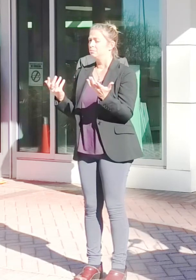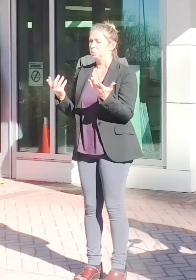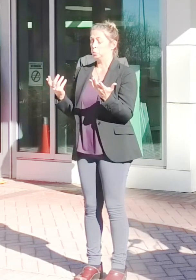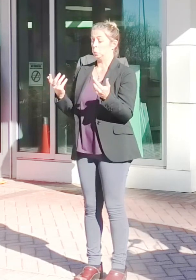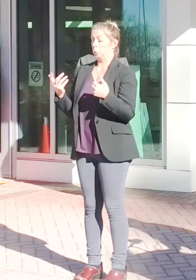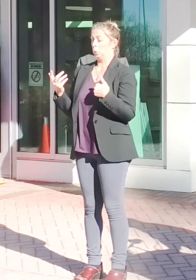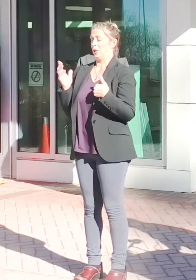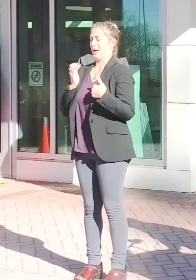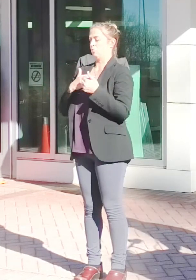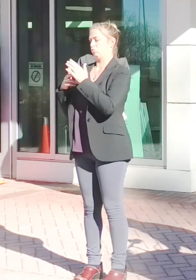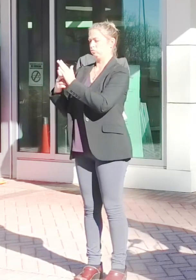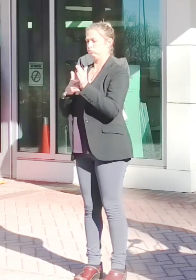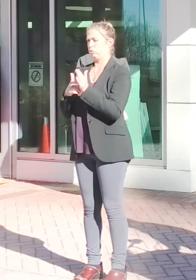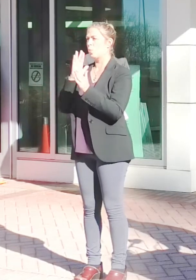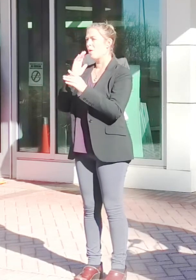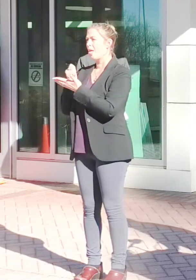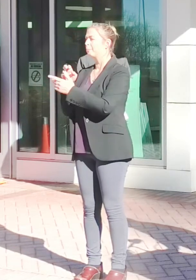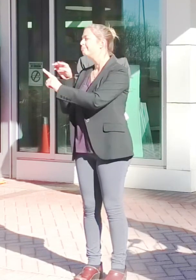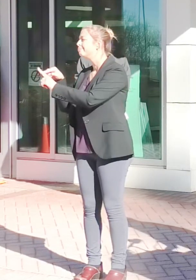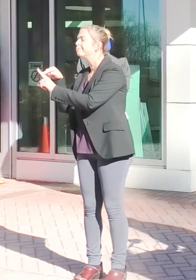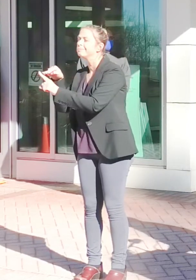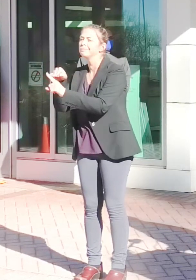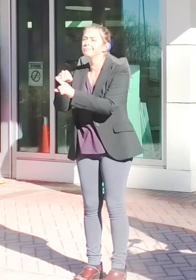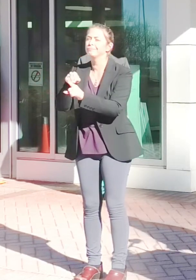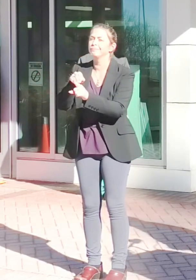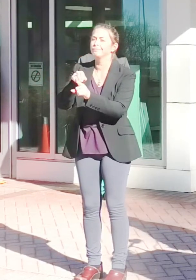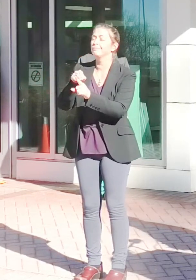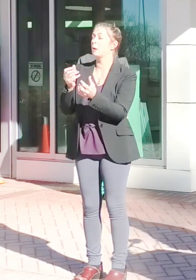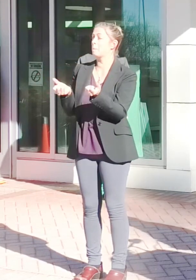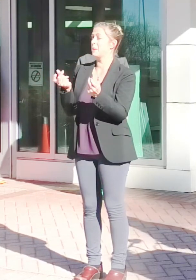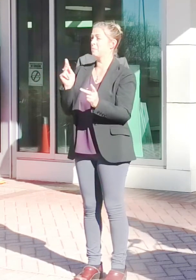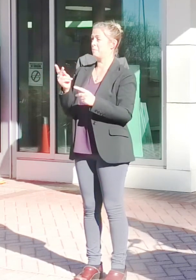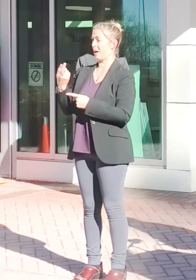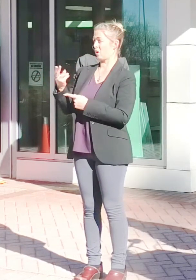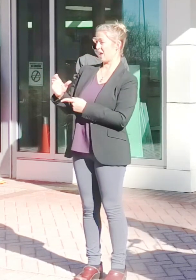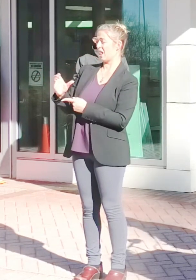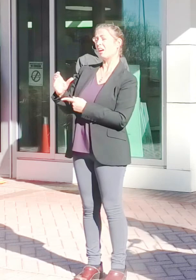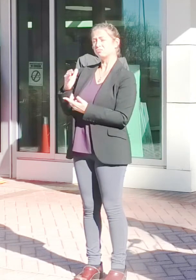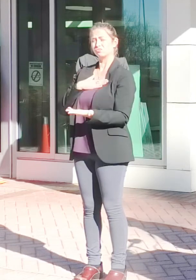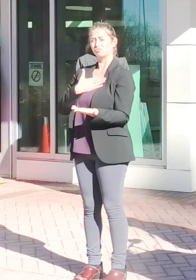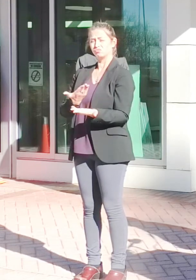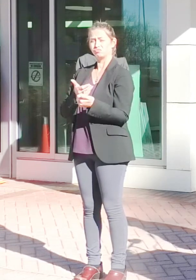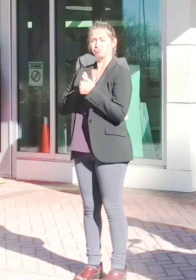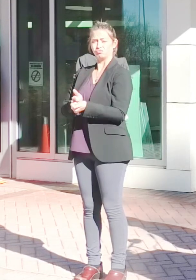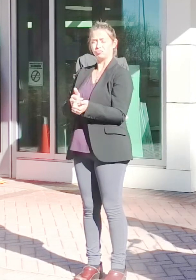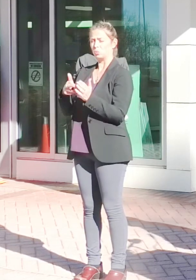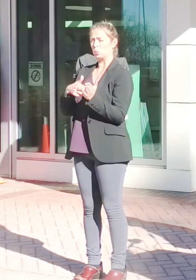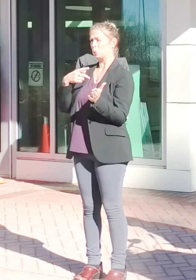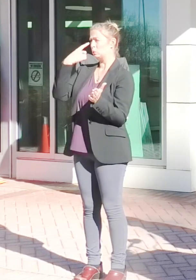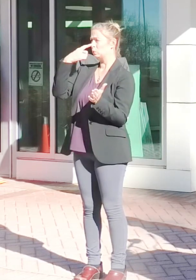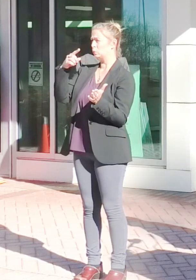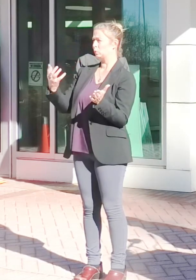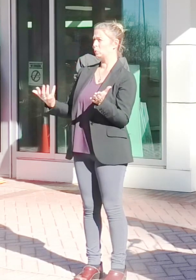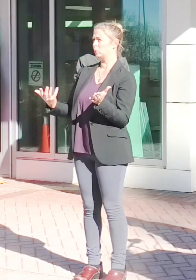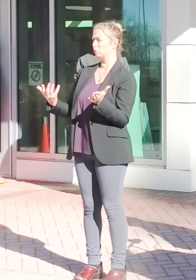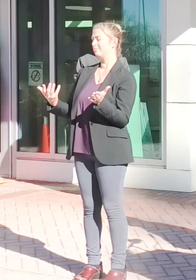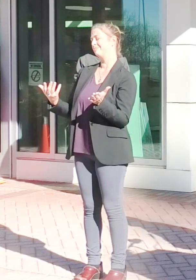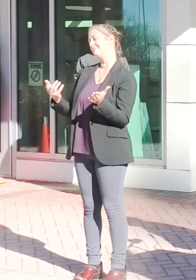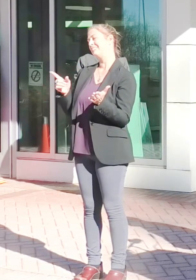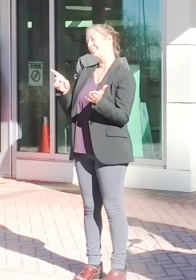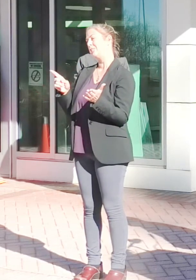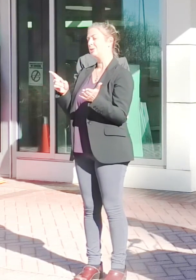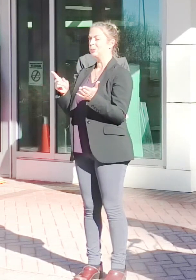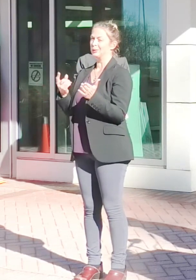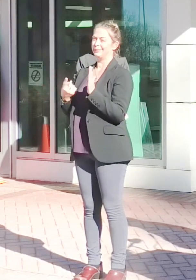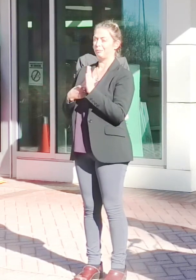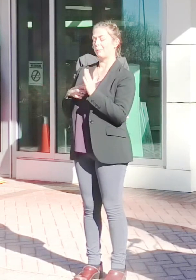remind people. For the most part, many in Howard County are following the rules. I think they just need to continue sometimes